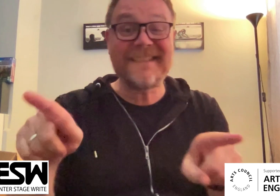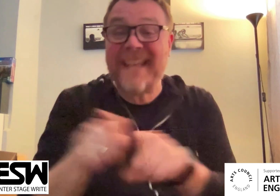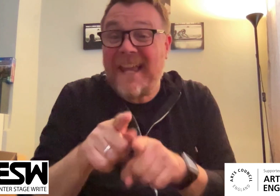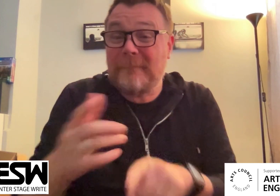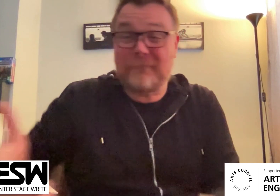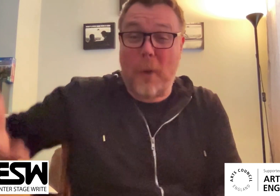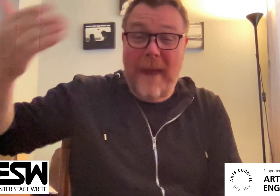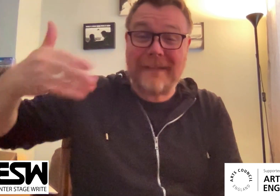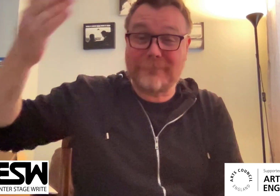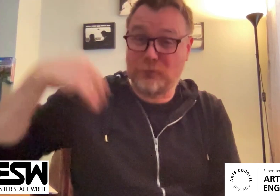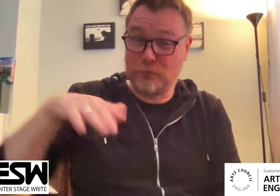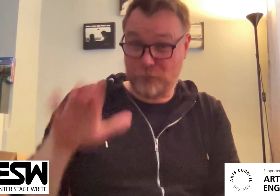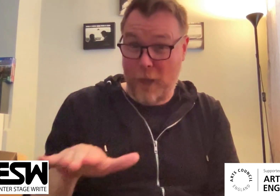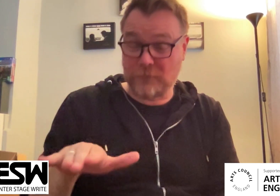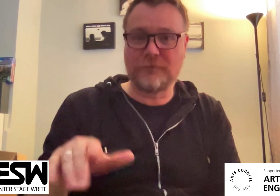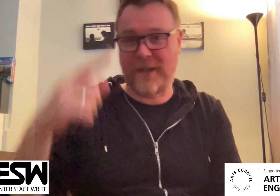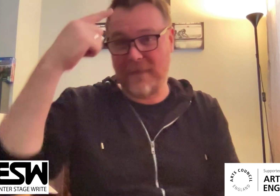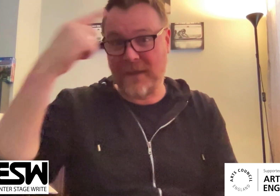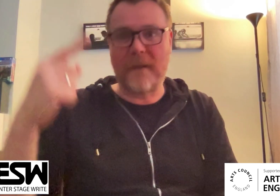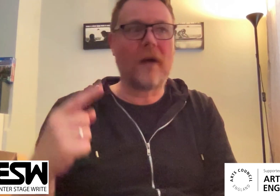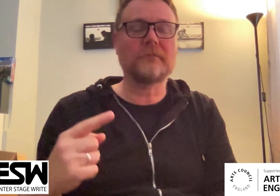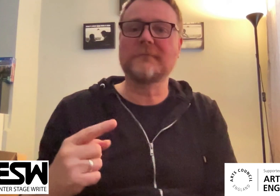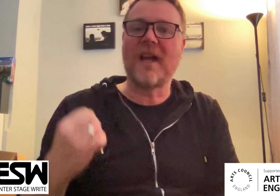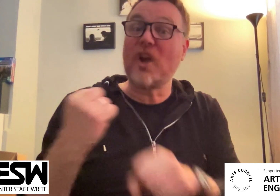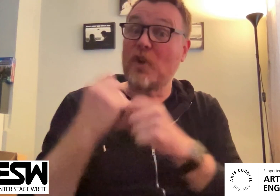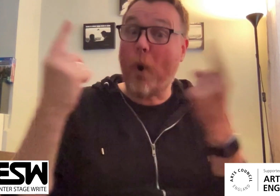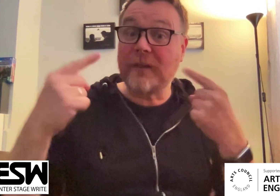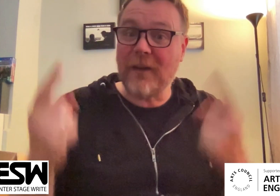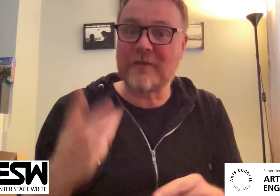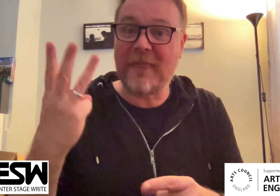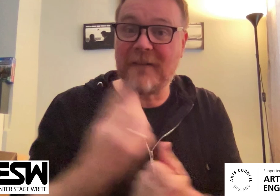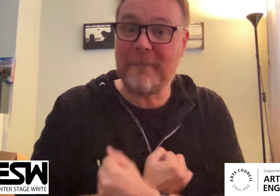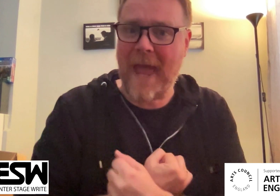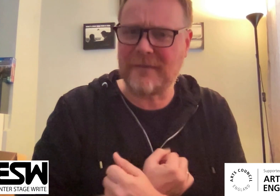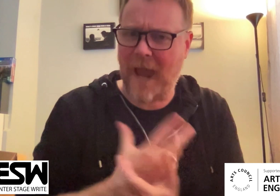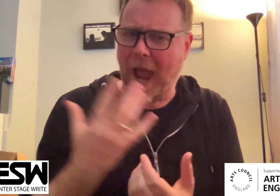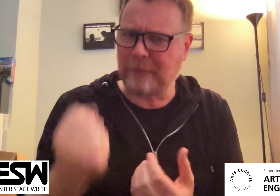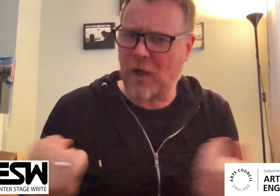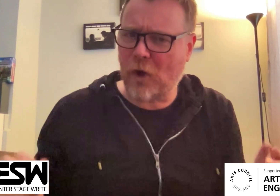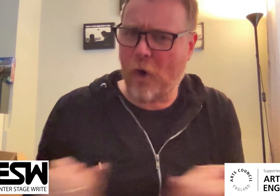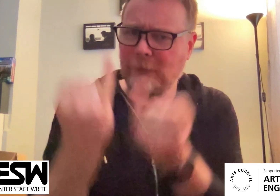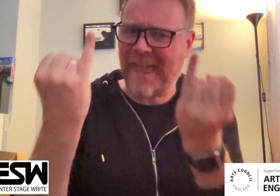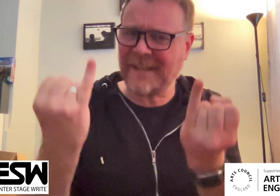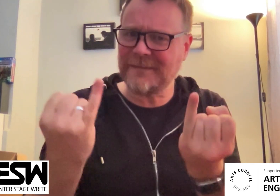conflict in any story. If you go back through history, even as a child, the stories you're told as a child, Goldilocks and the Three Bears,